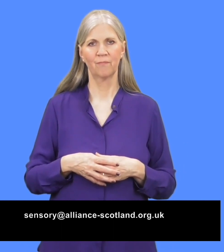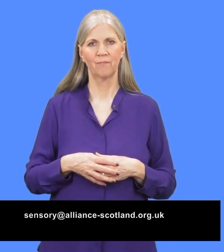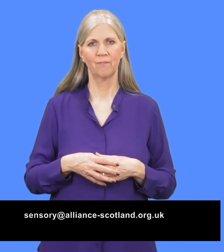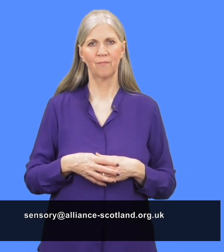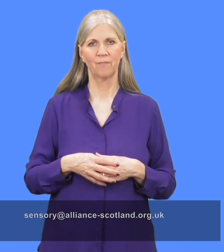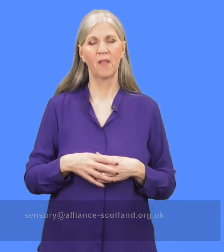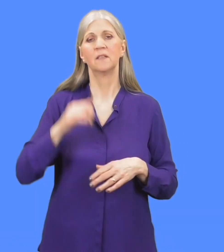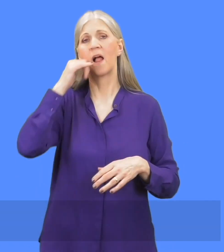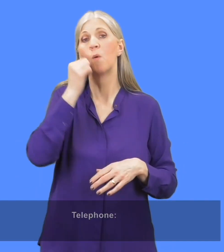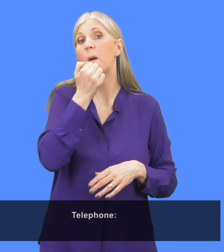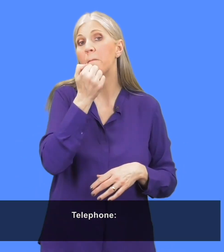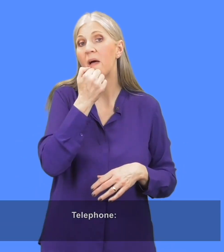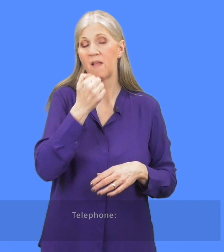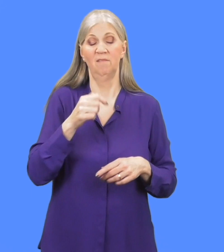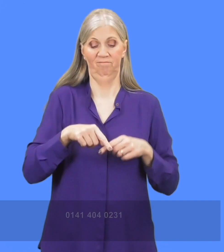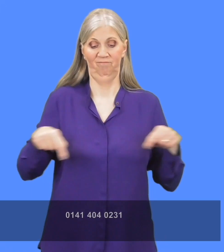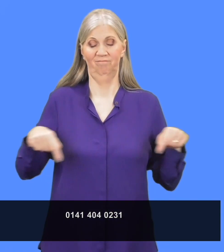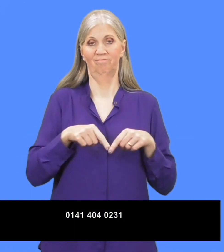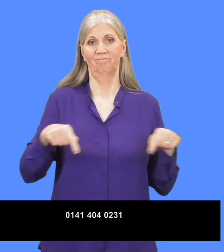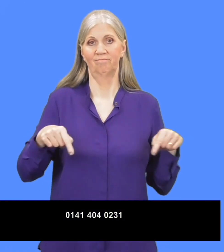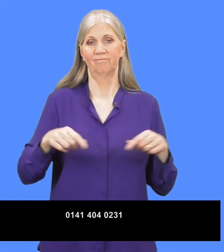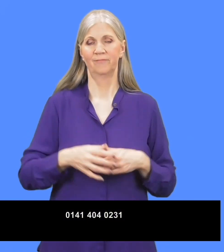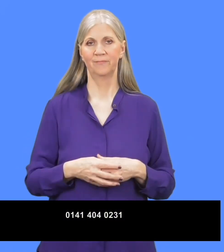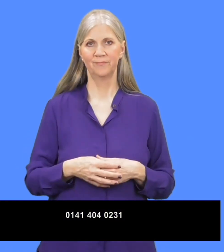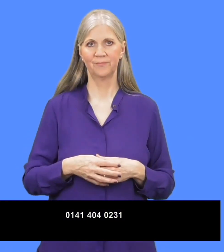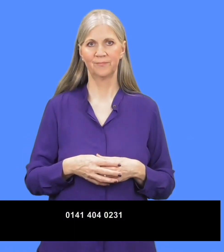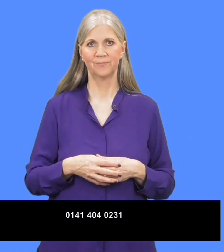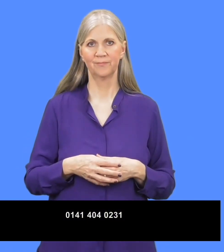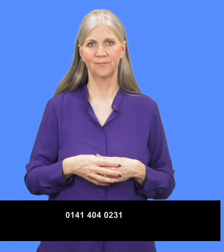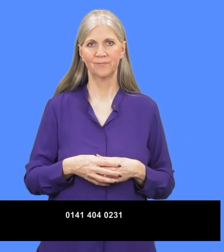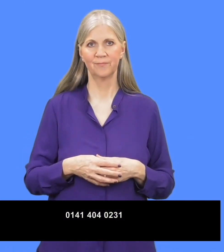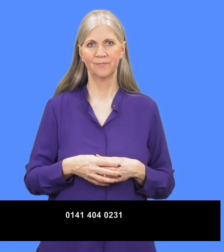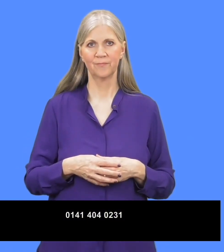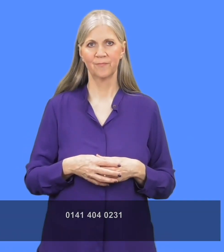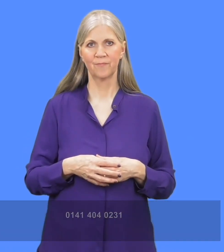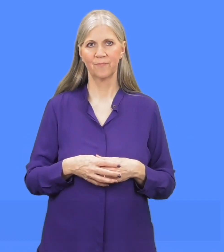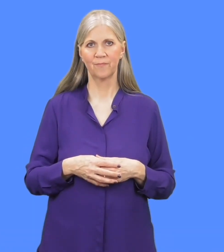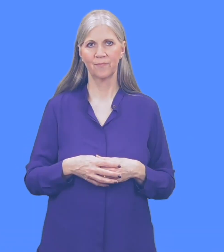sensory@alliance-scotland.org.uk. The telephone number is 0141 404 0231.